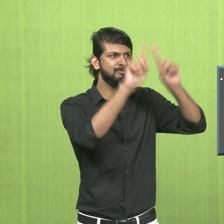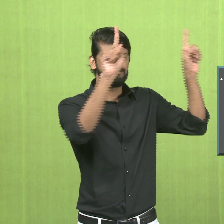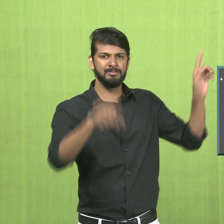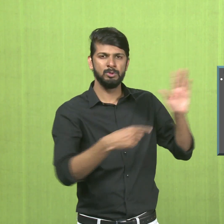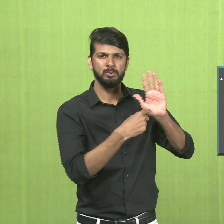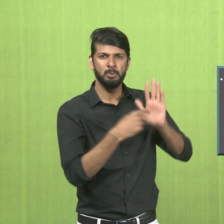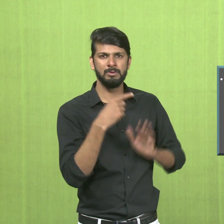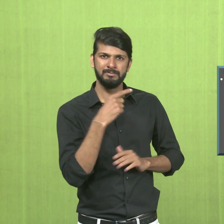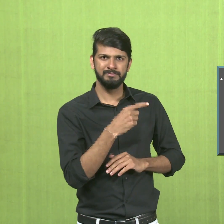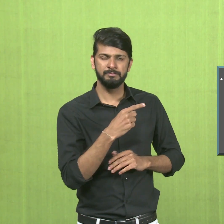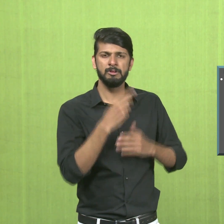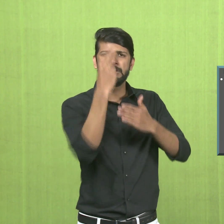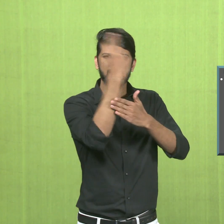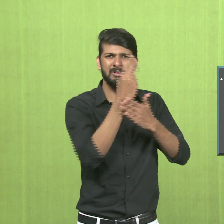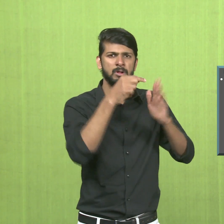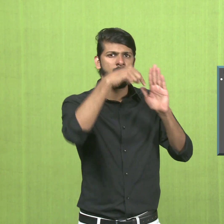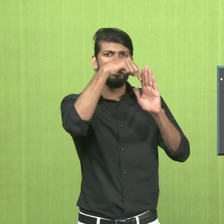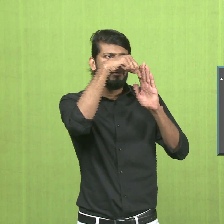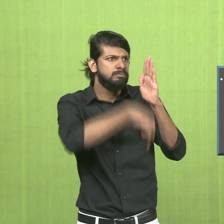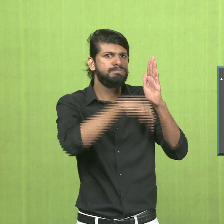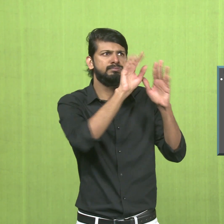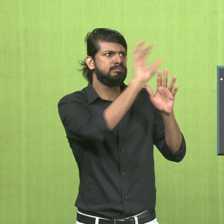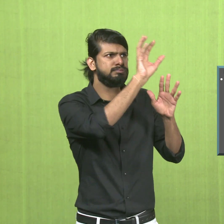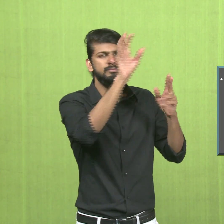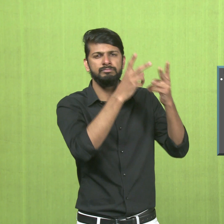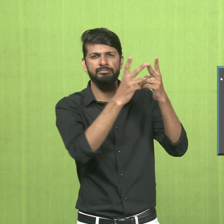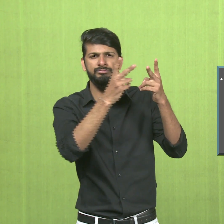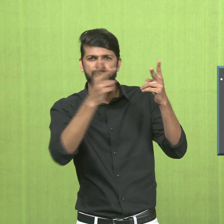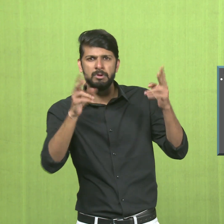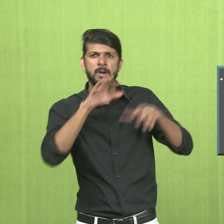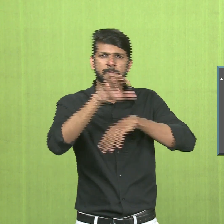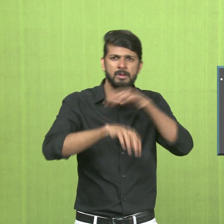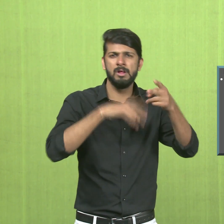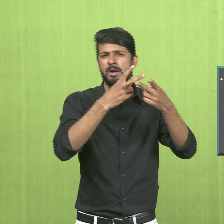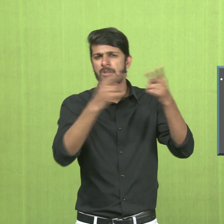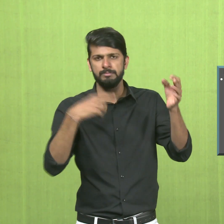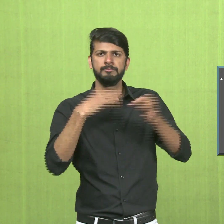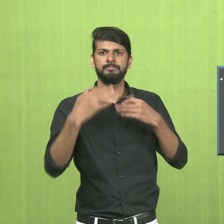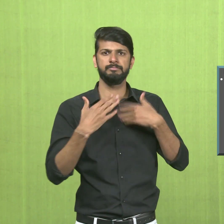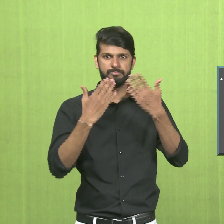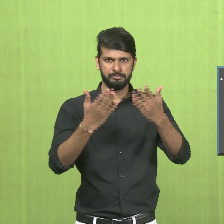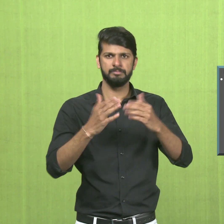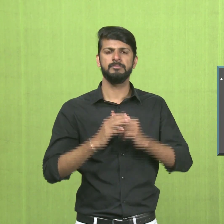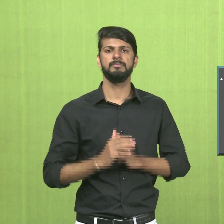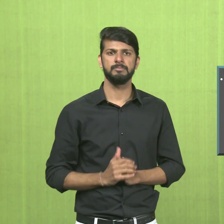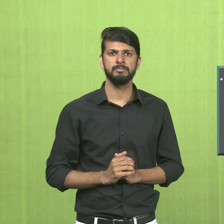The painting contains every single prescribed figure according to the custom and the